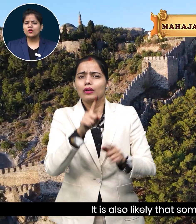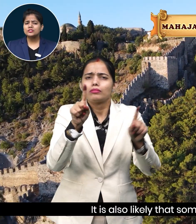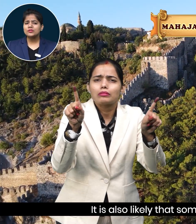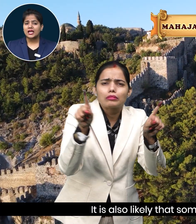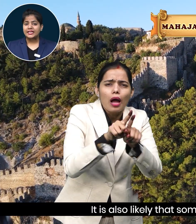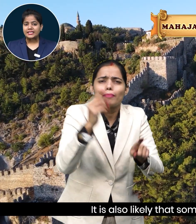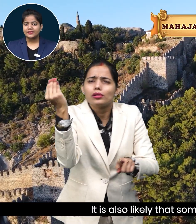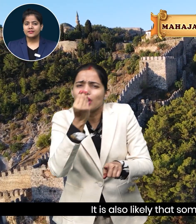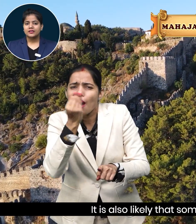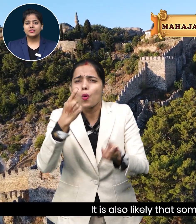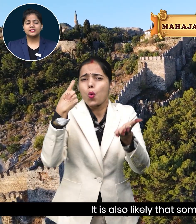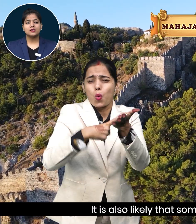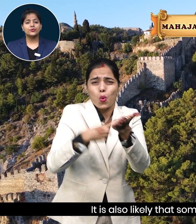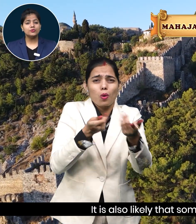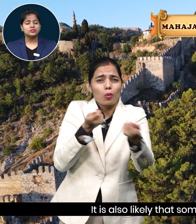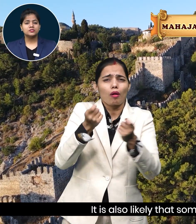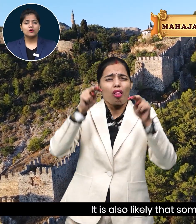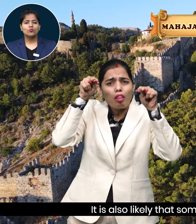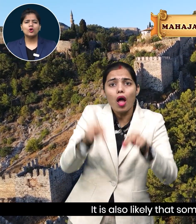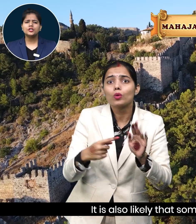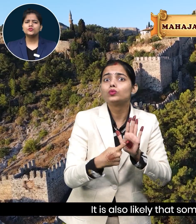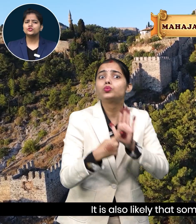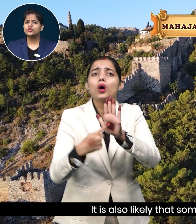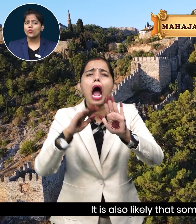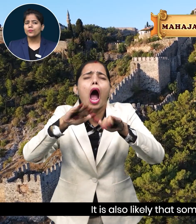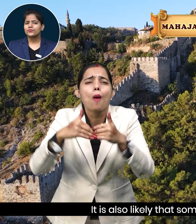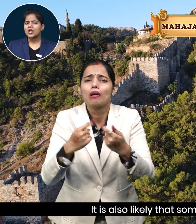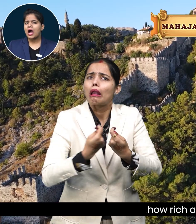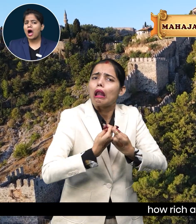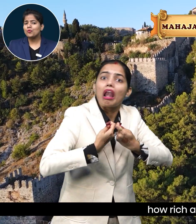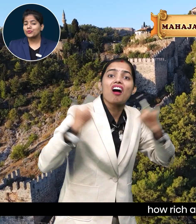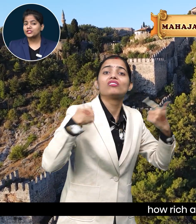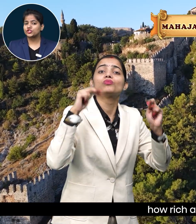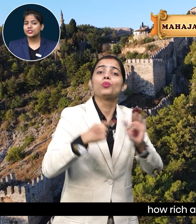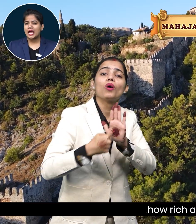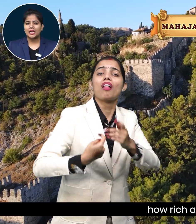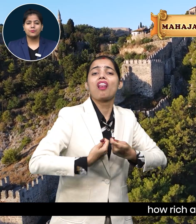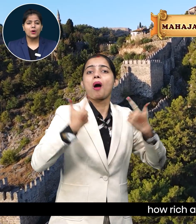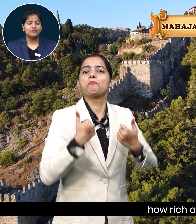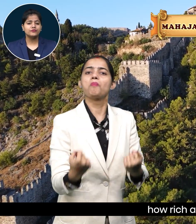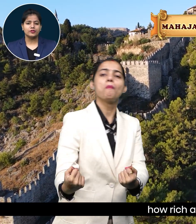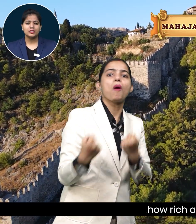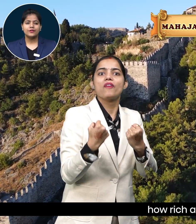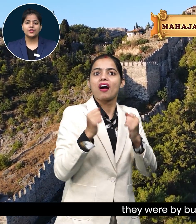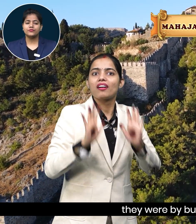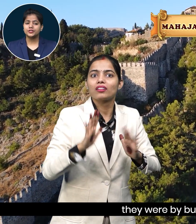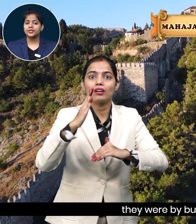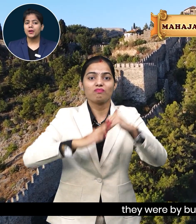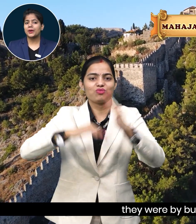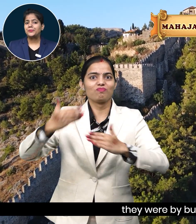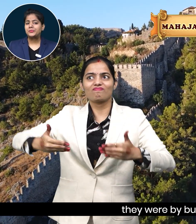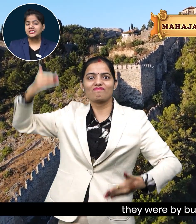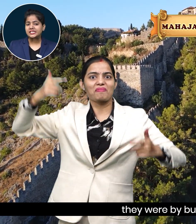It is also likely that some rulers wanted to show how rich and powerful they